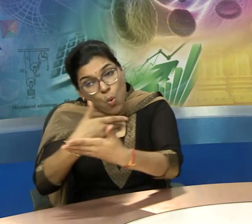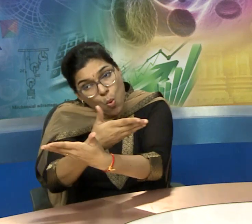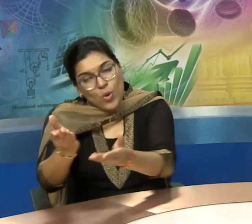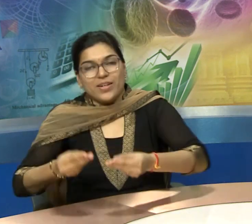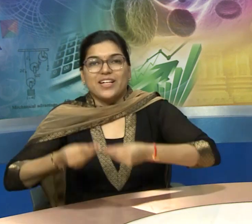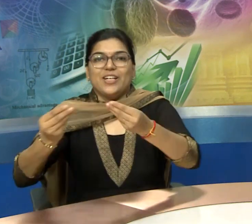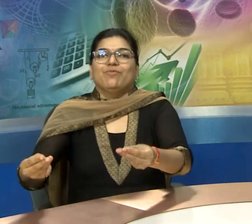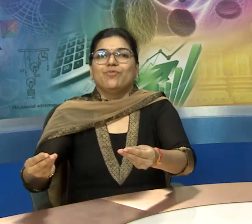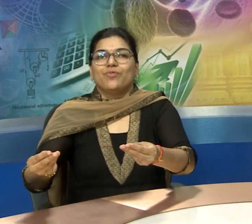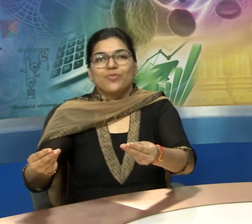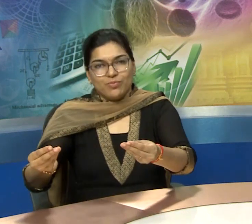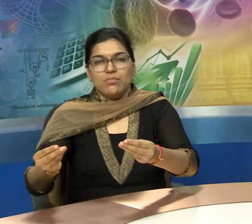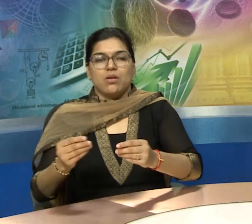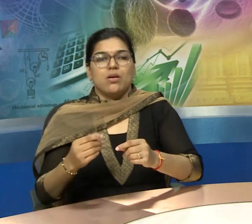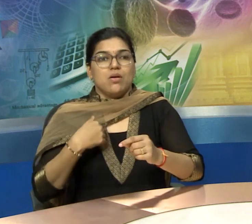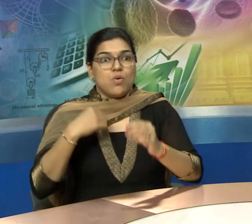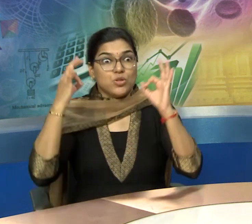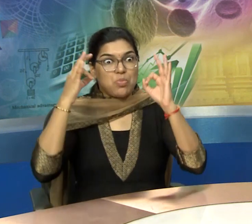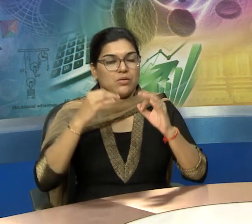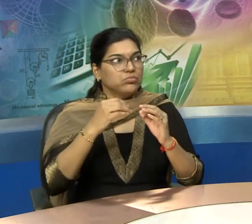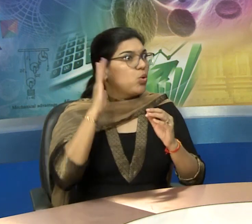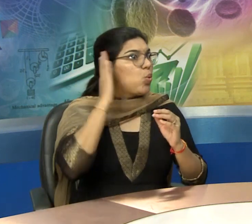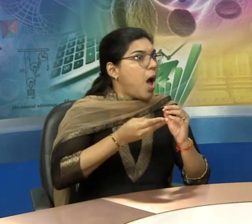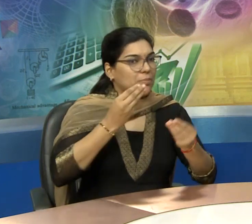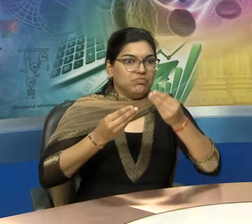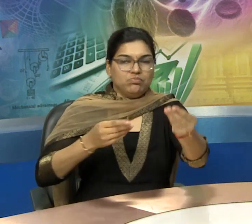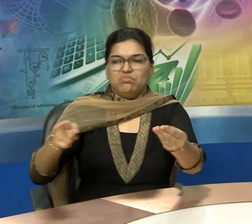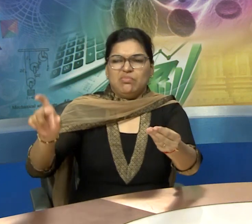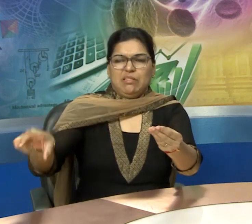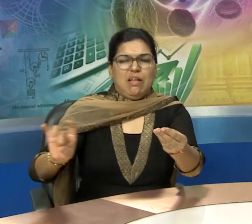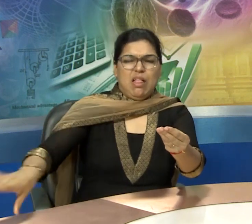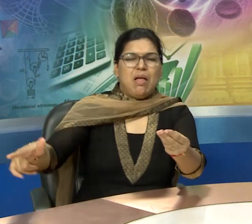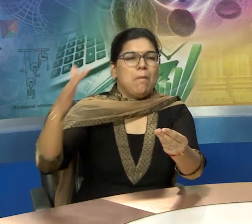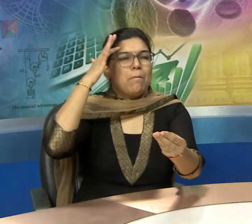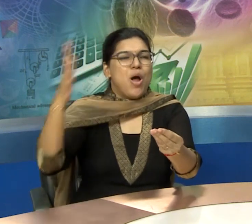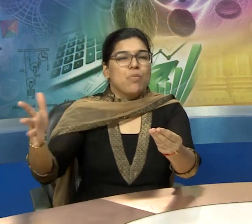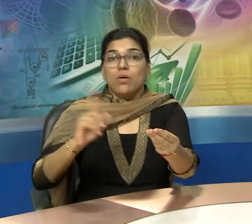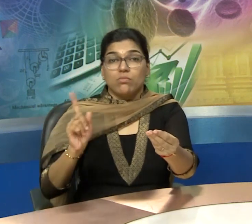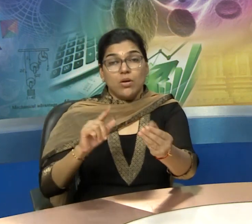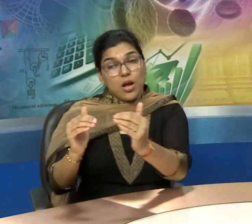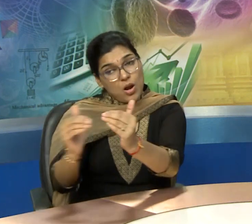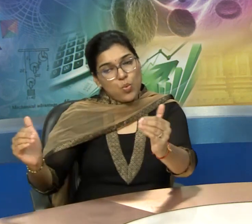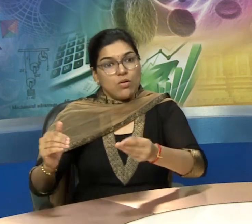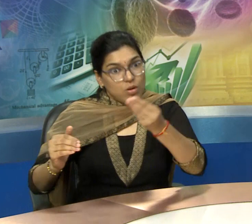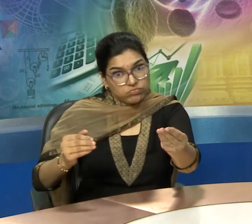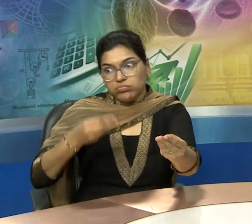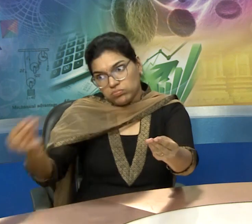everyone. Because for library, all the people of the society are equal. So